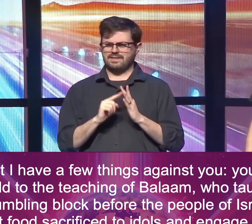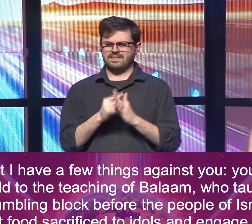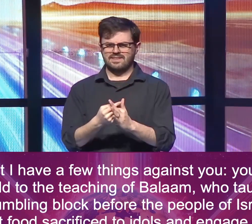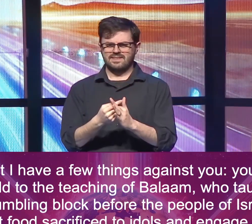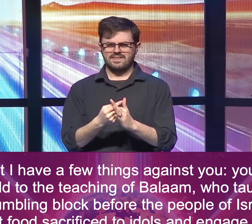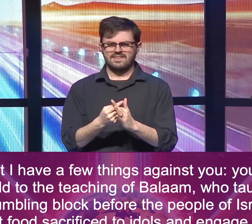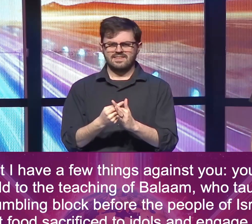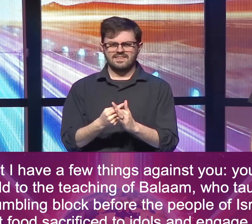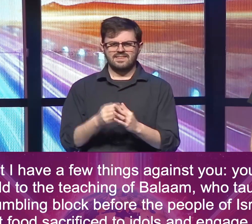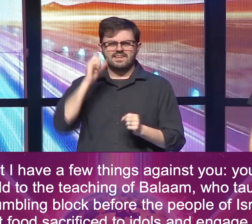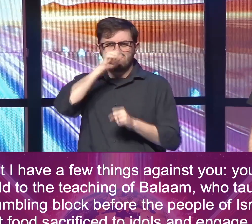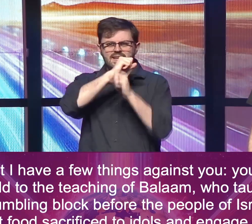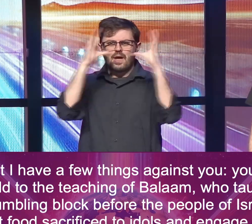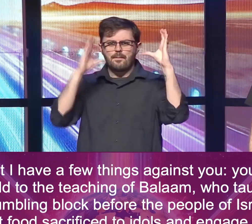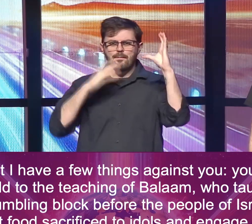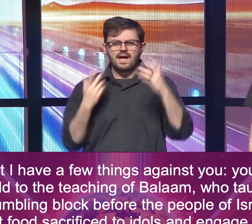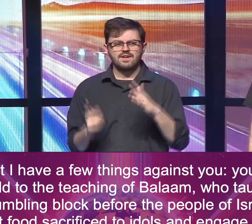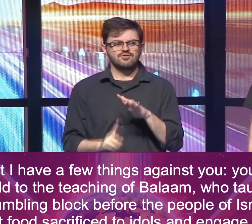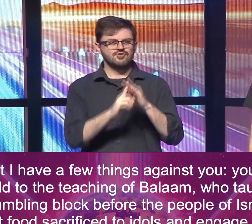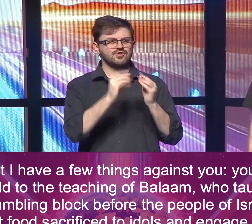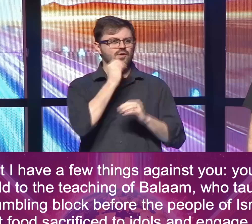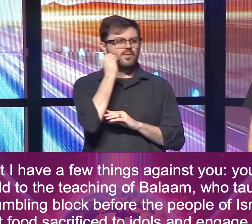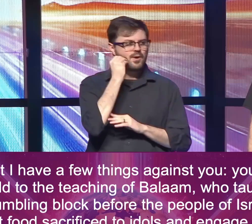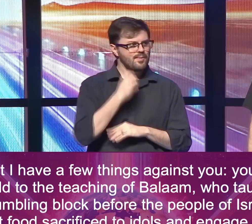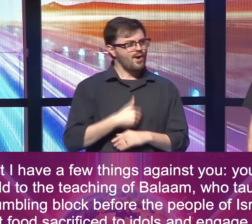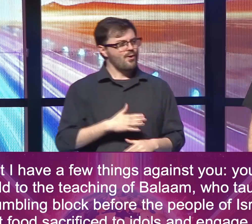like, I'm glad you're here. I have a few things against you.